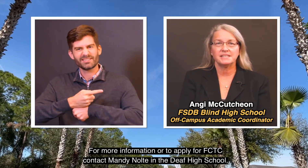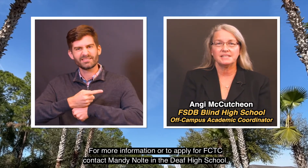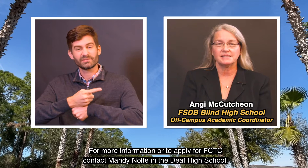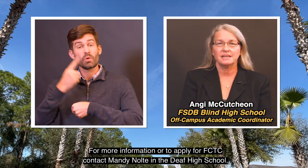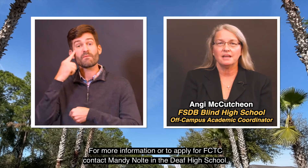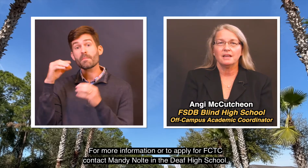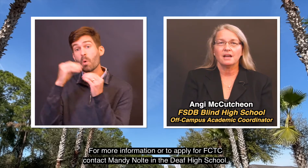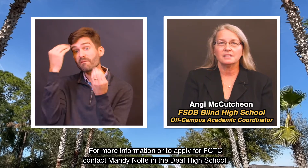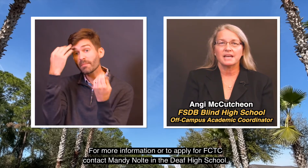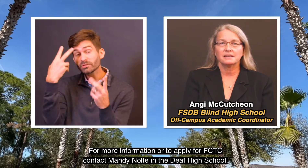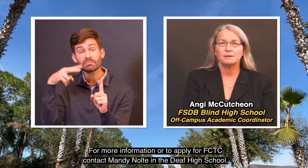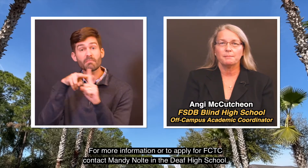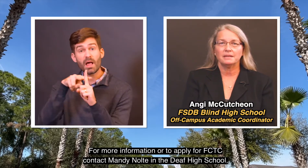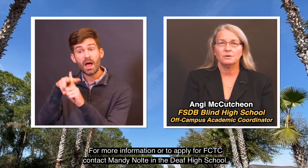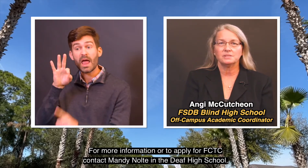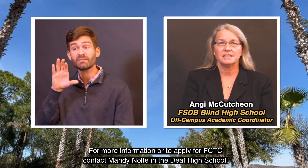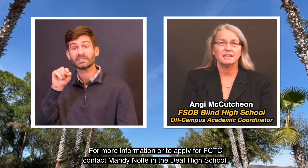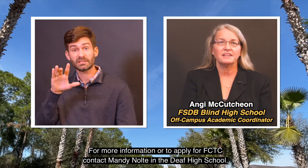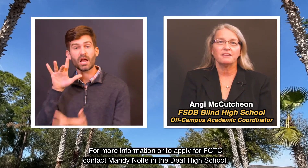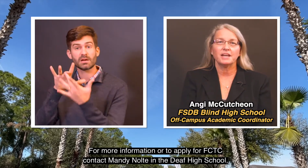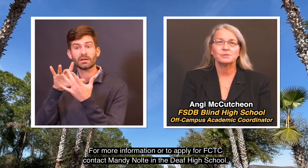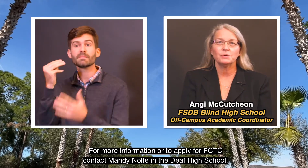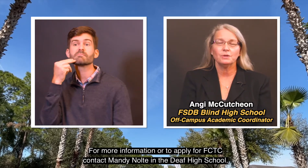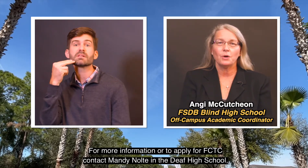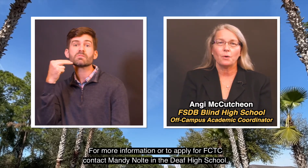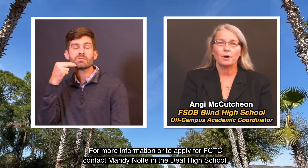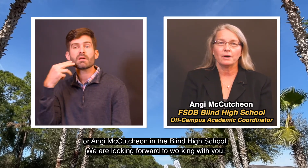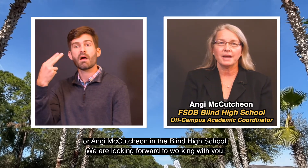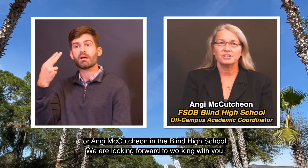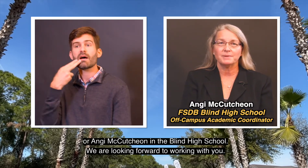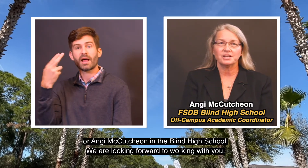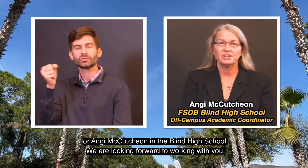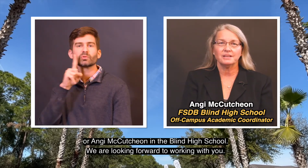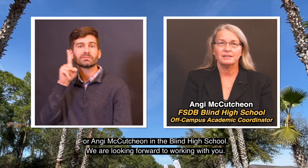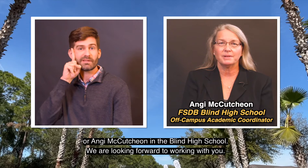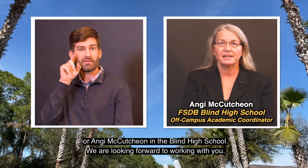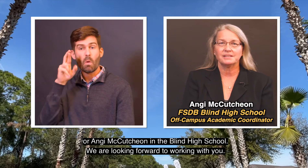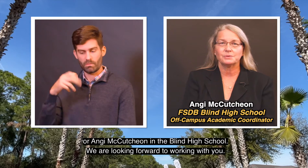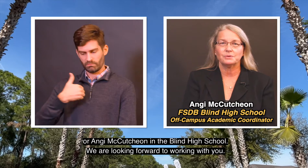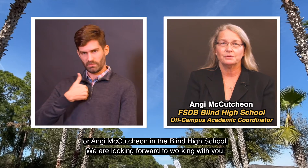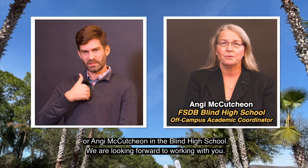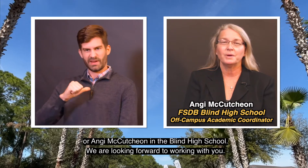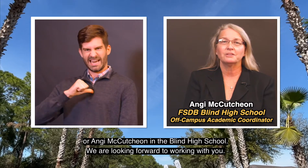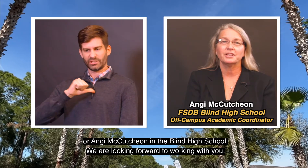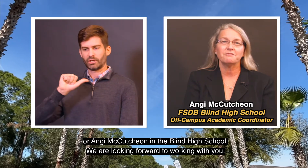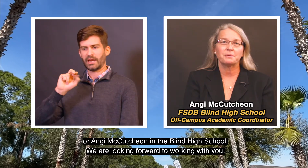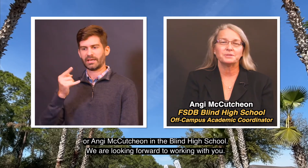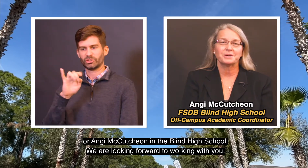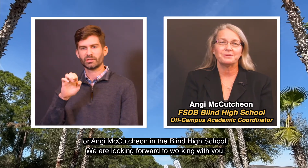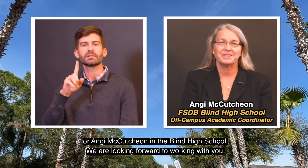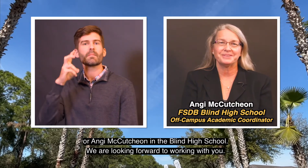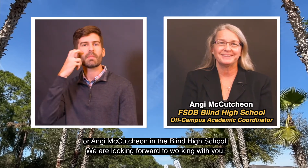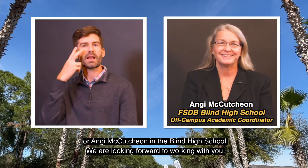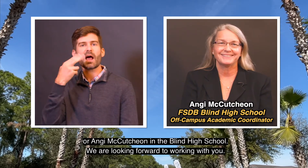for FCTC, contact Mandy Nolte in the Deaf High School or Angie McCutcheon in the Blind High School. We are looking forward